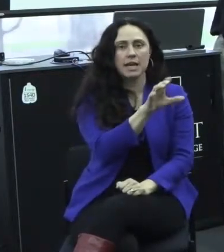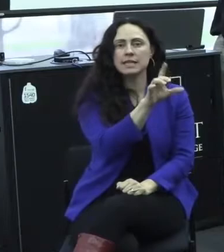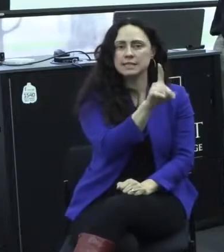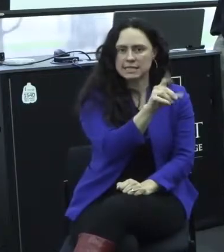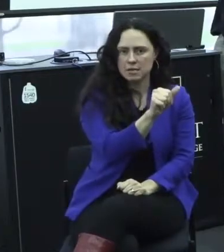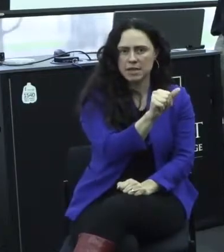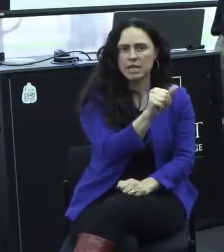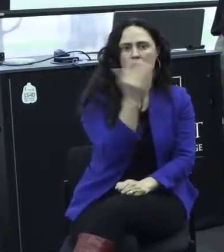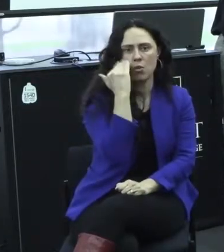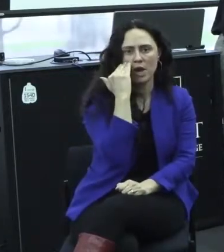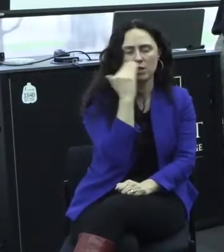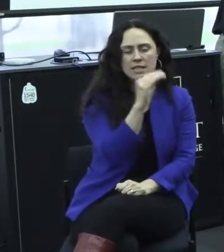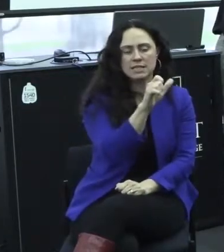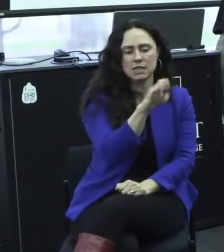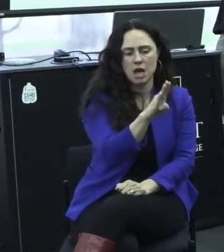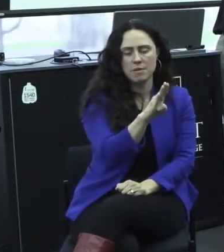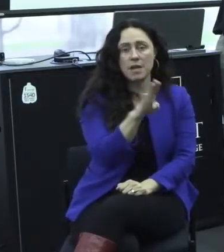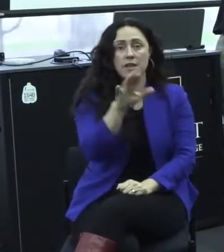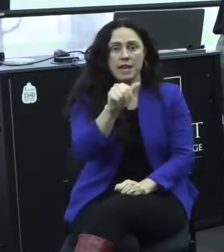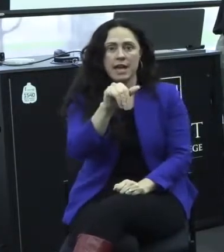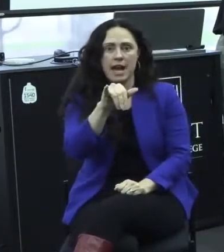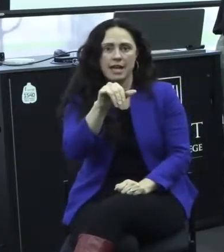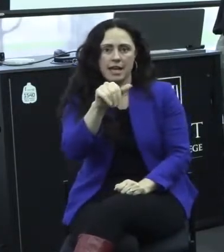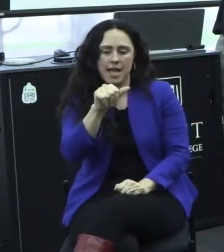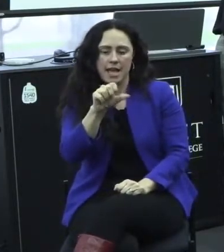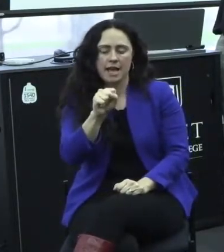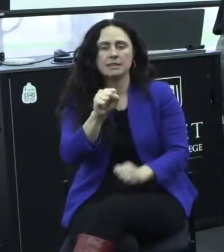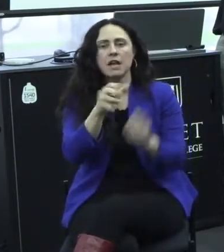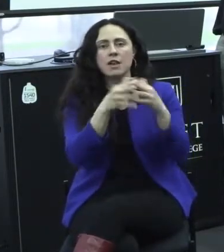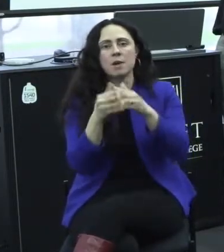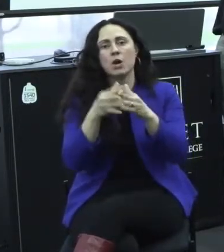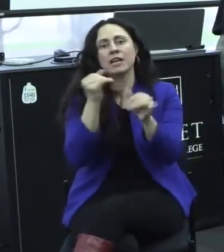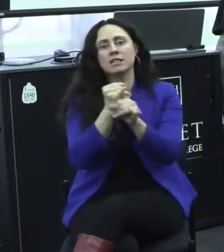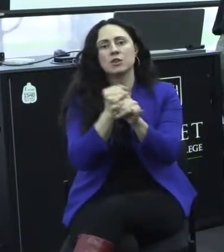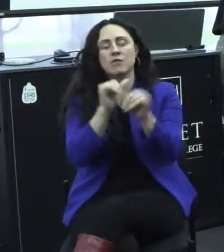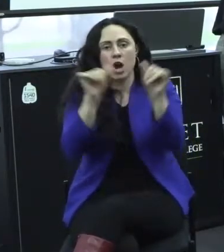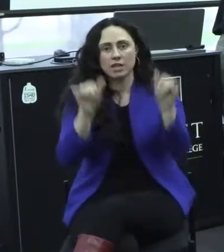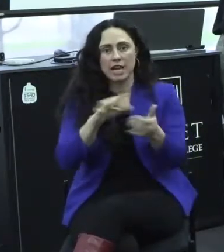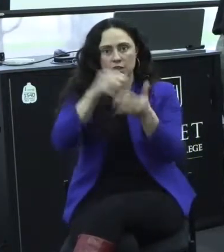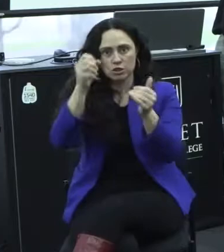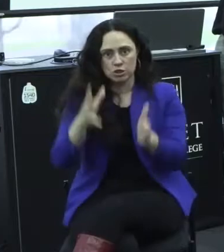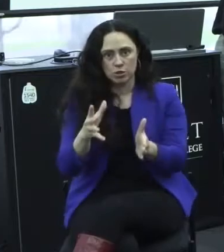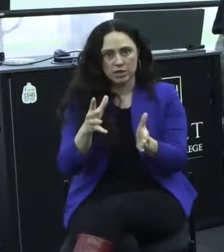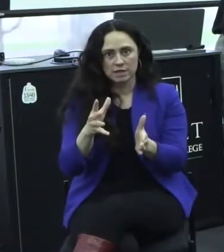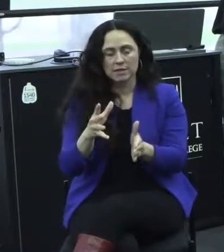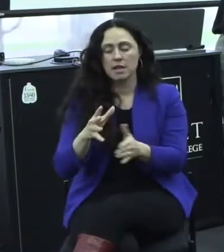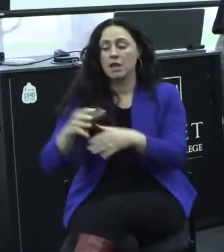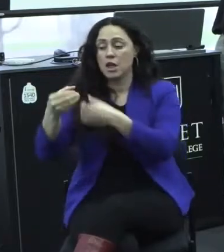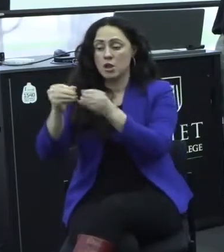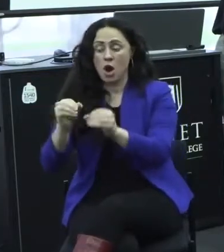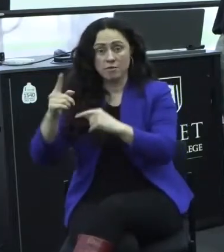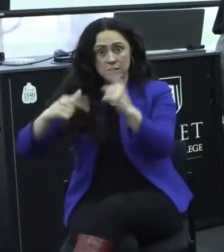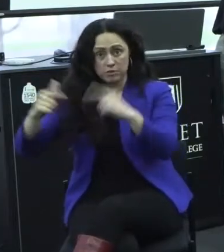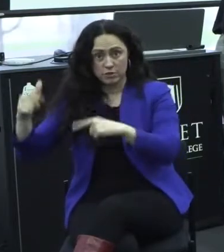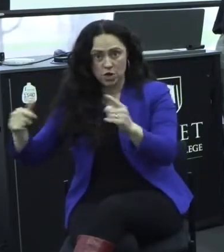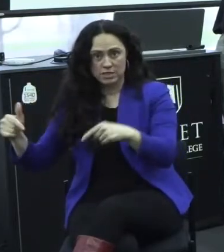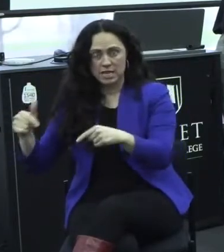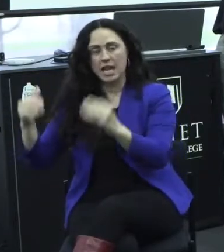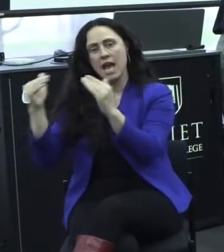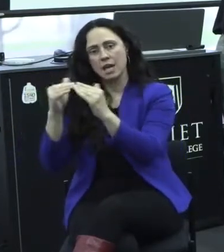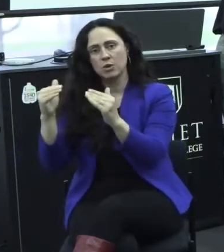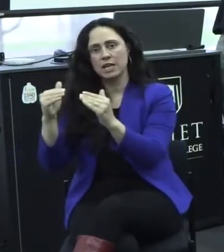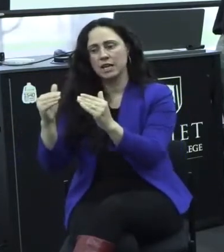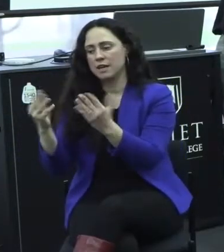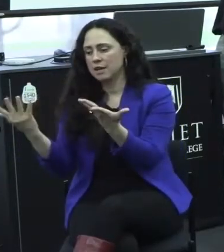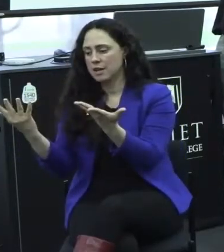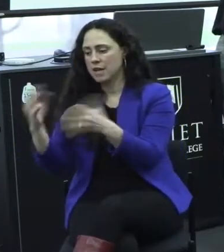Awareness Club, the AIAS, the American Institute of Architecture students, the Office of Diversity, Equity,